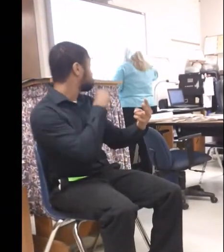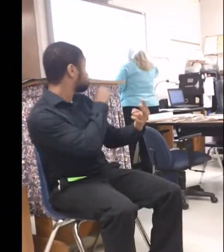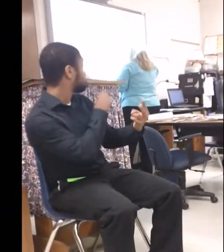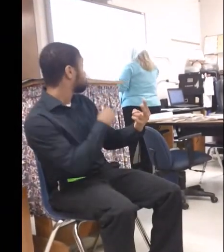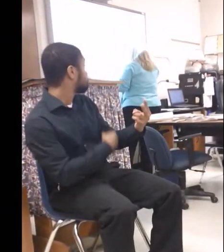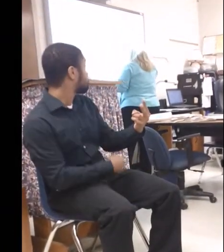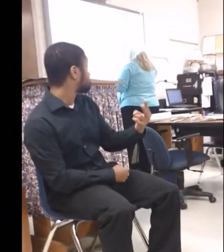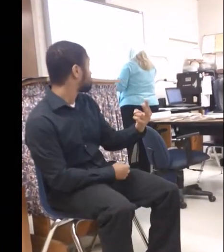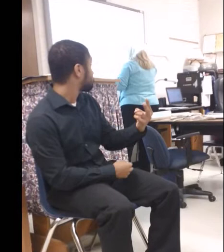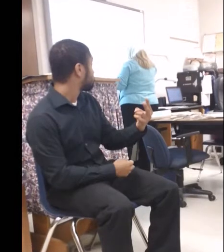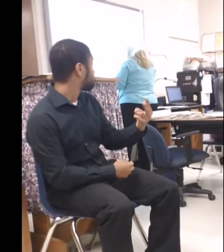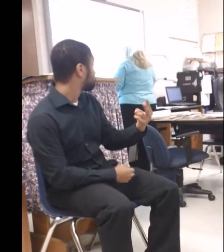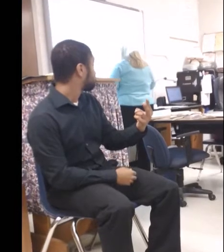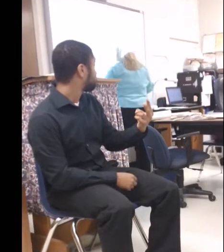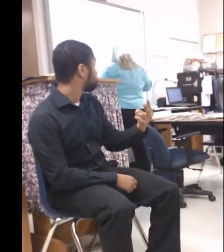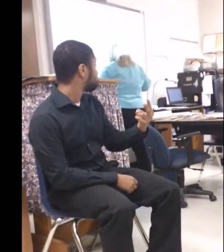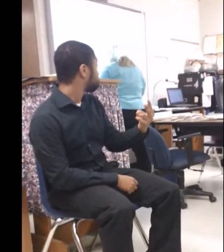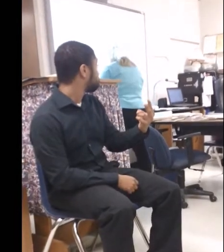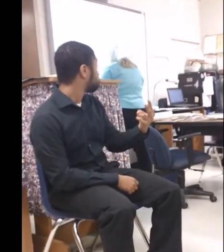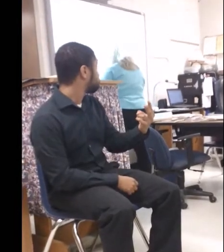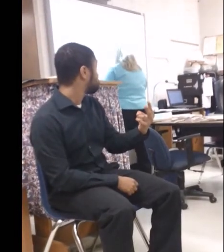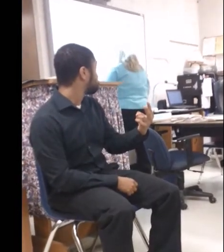that is the square.